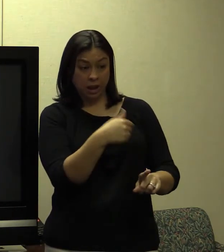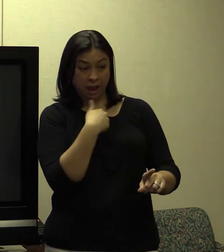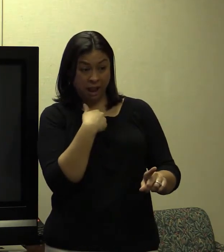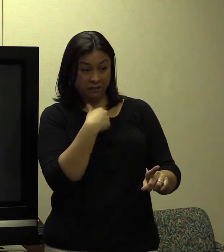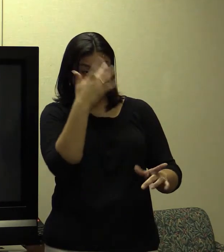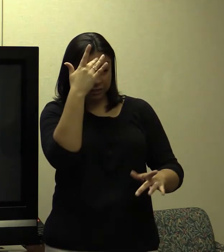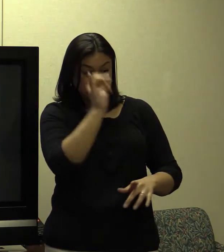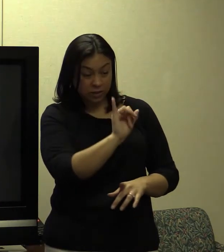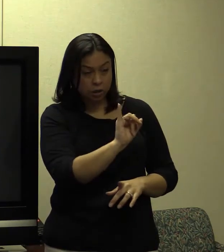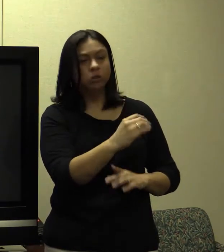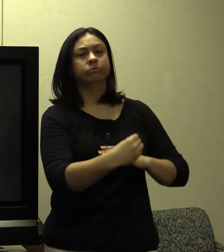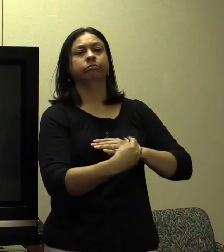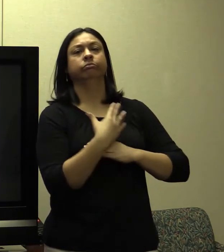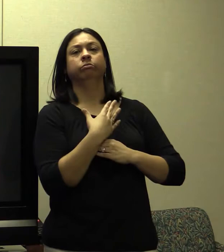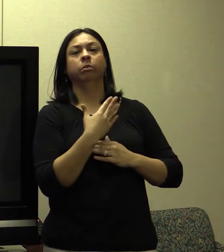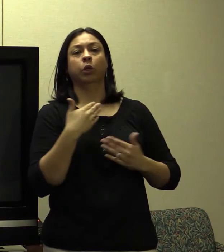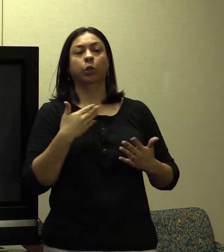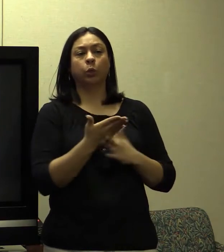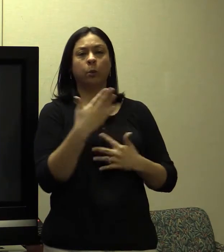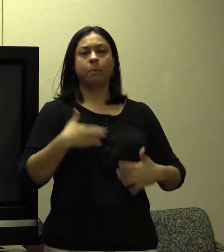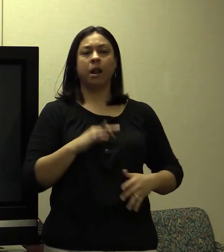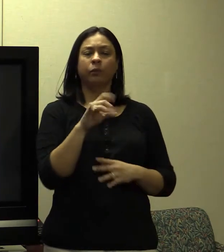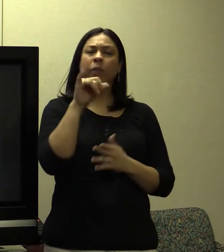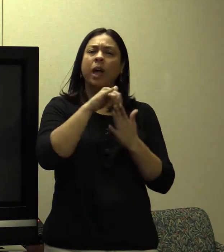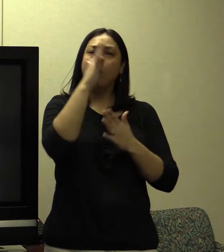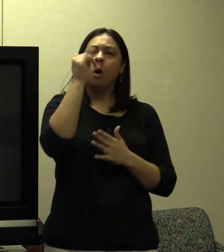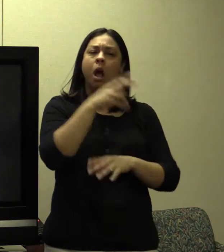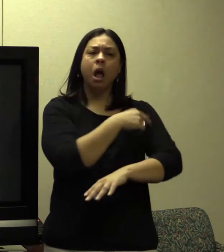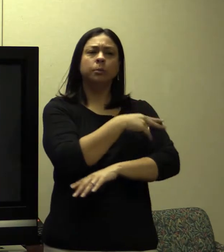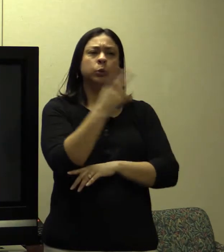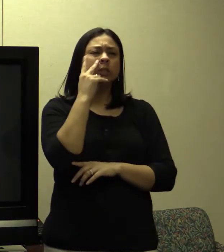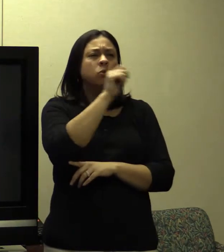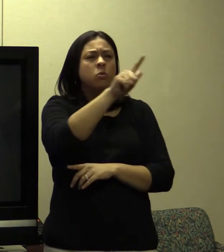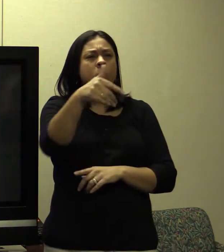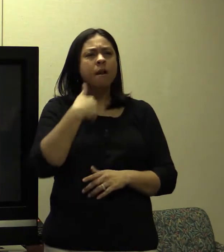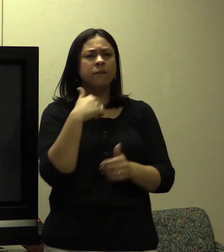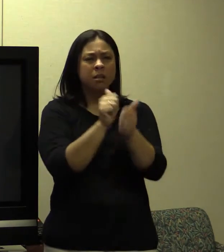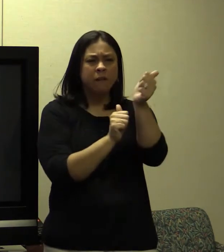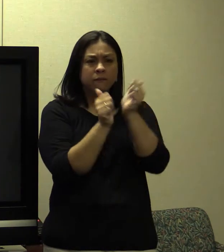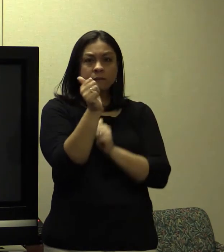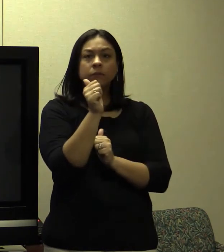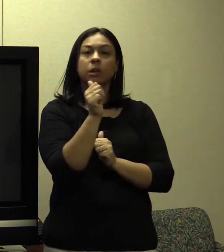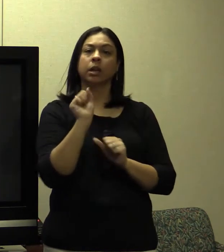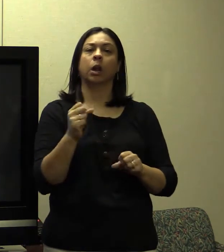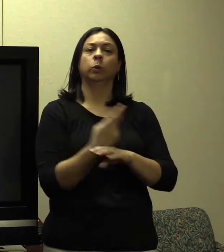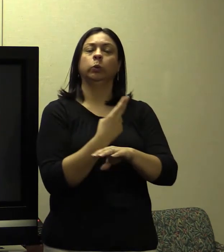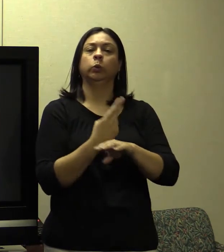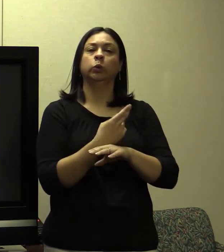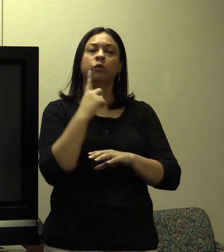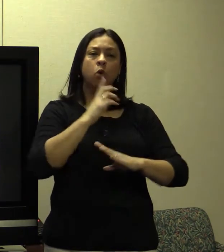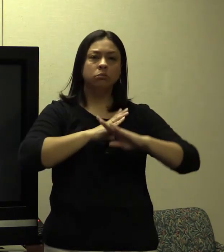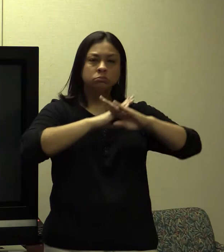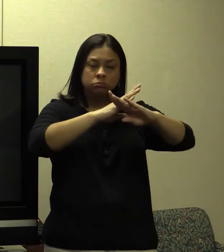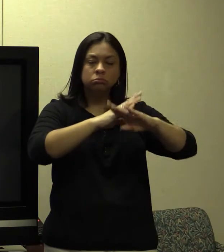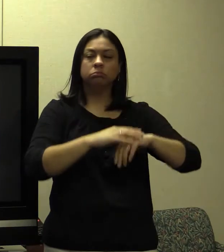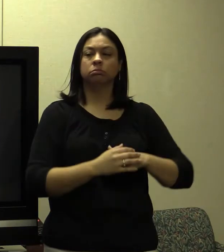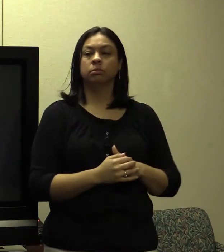is why in hospitals everywhere you see gloves to be able to use as a barrier. And this